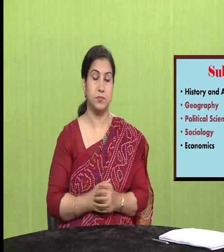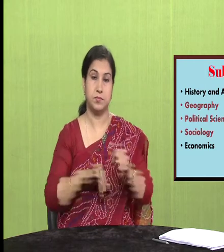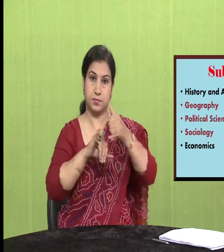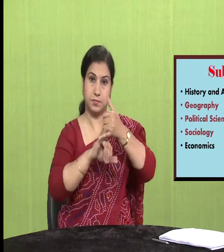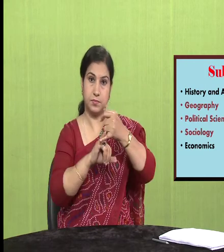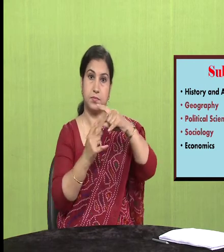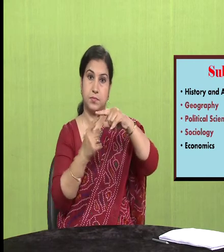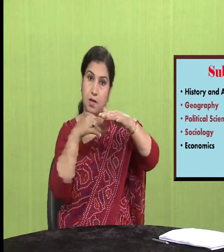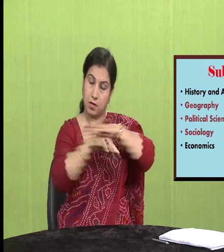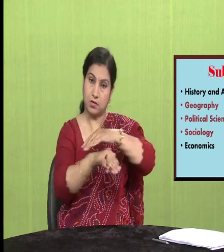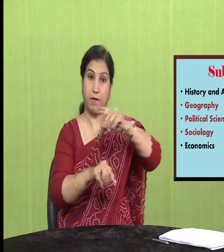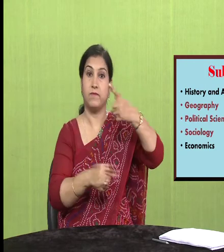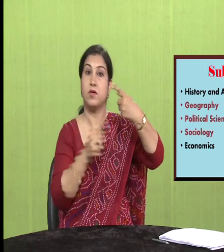The first is history